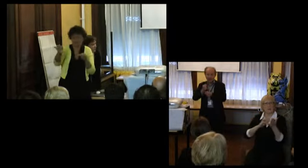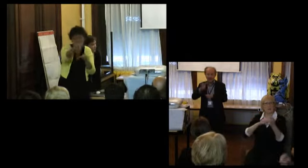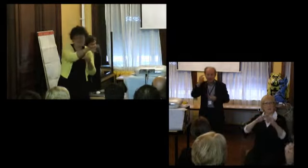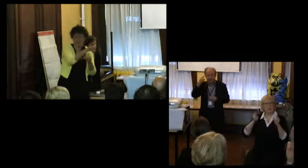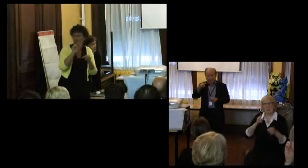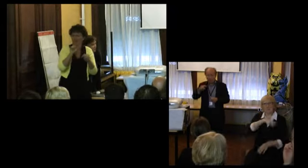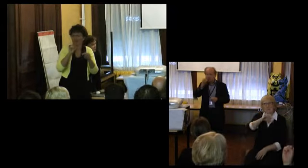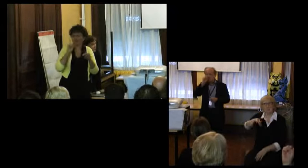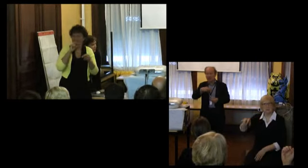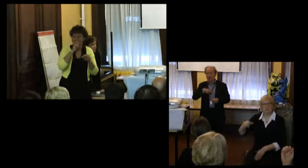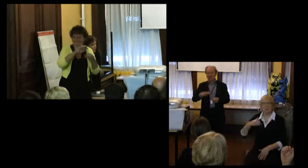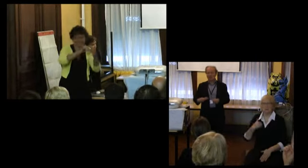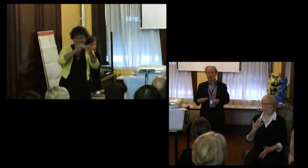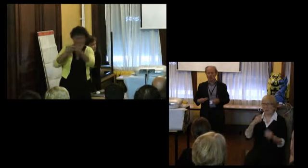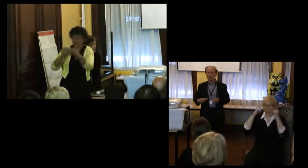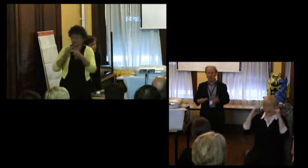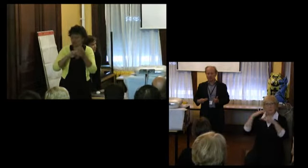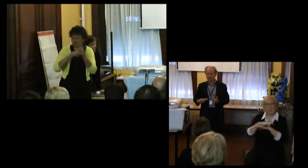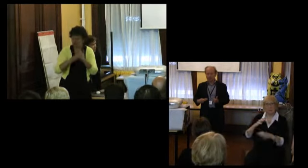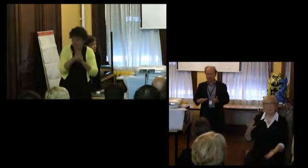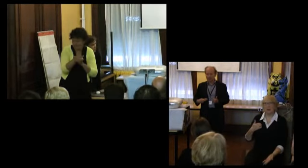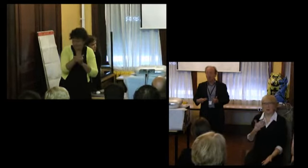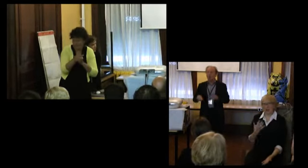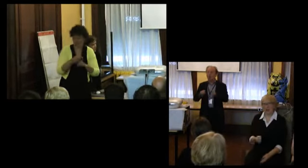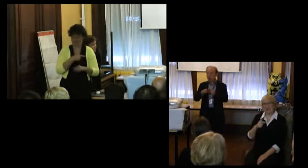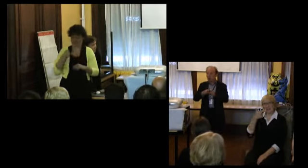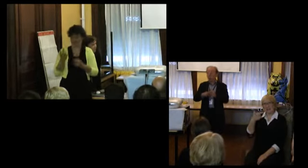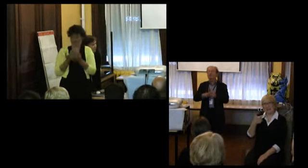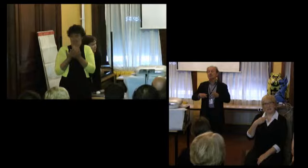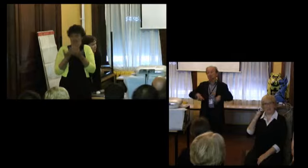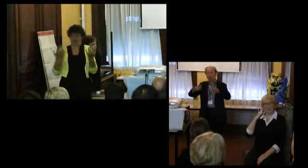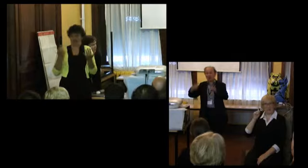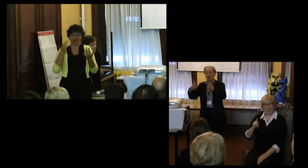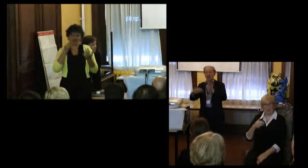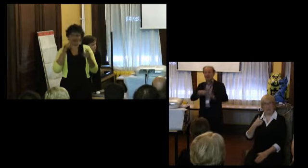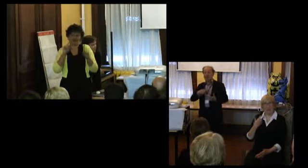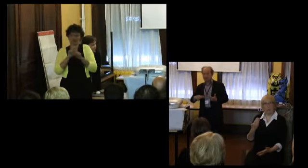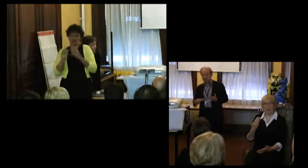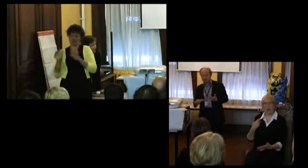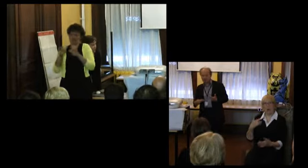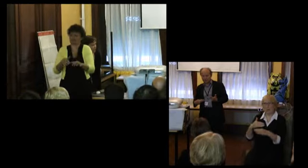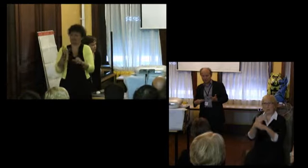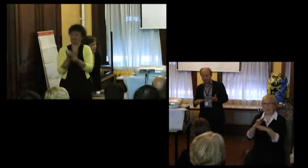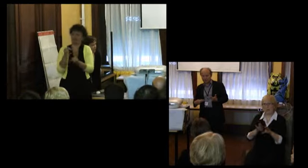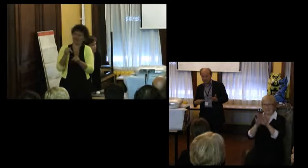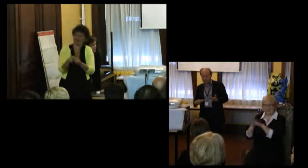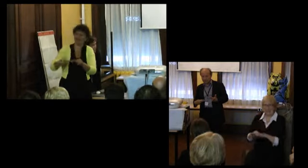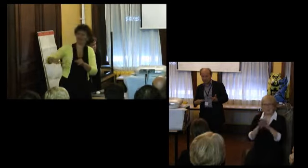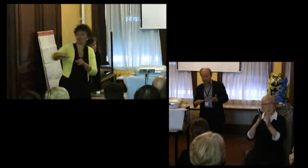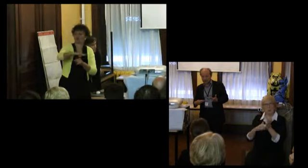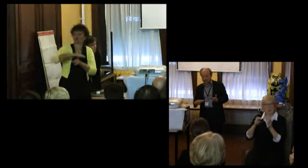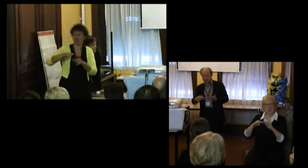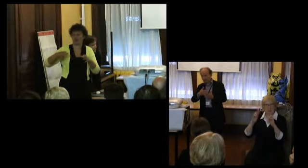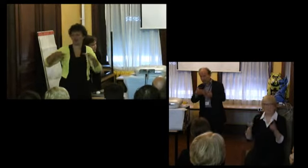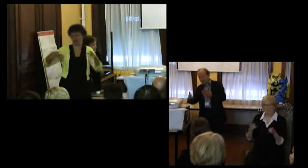We have 7 deaf people who work in national museums, in the national